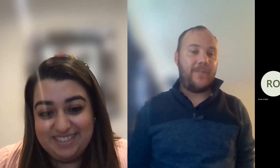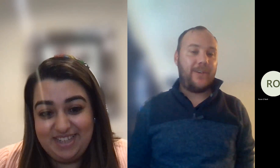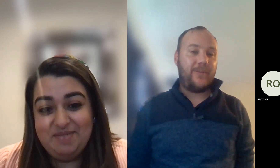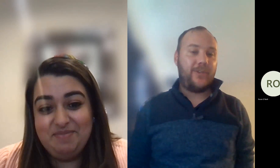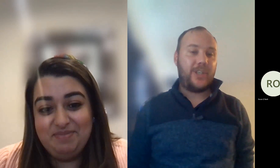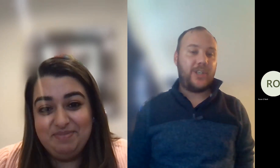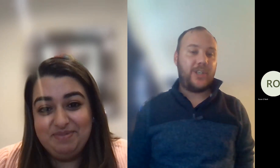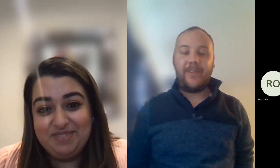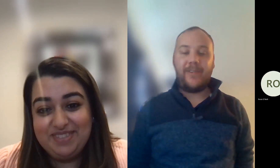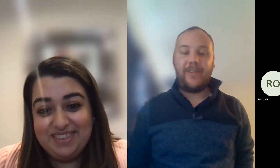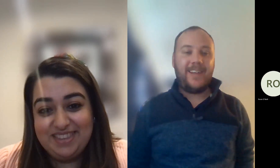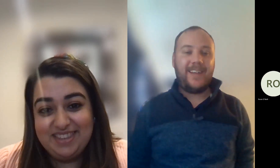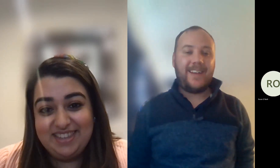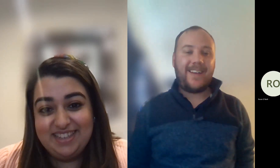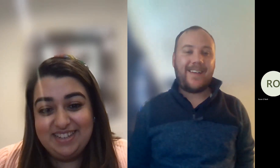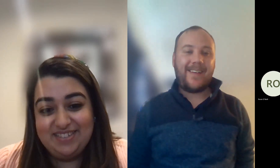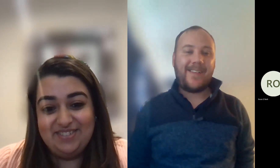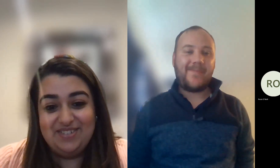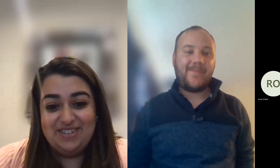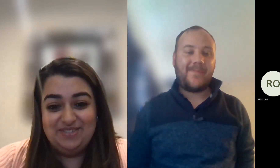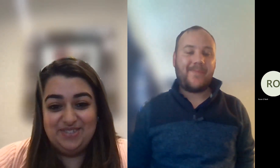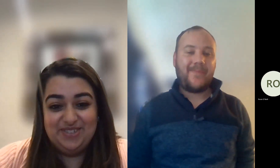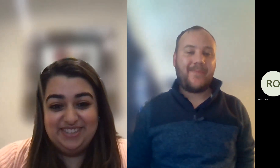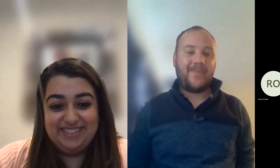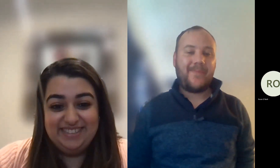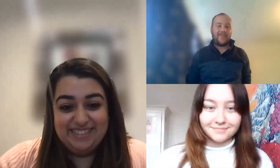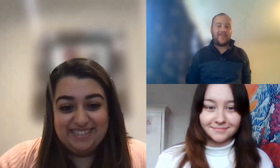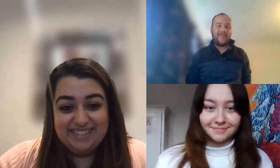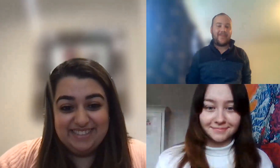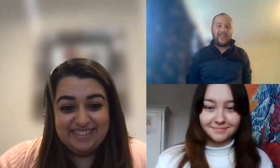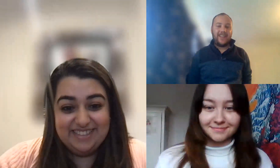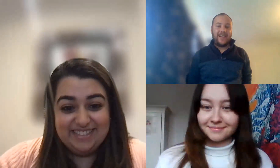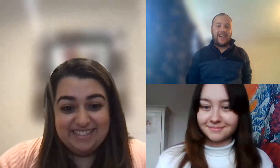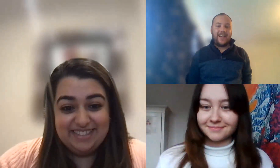may, and we'll have a little chat with Rosie. Wonderful.